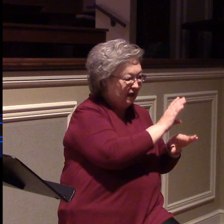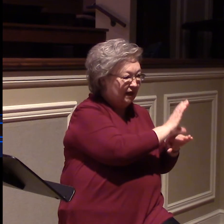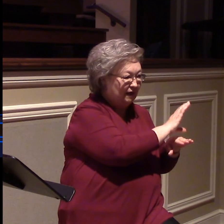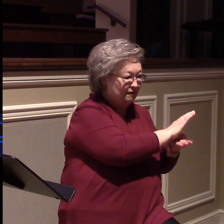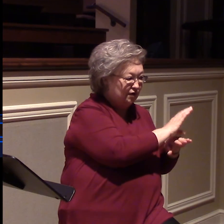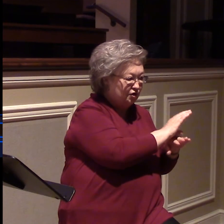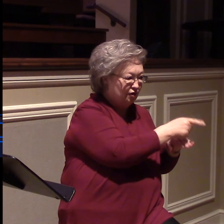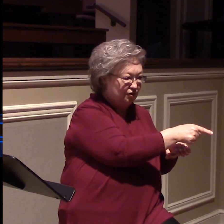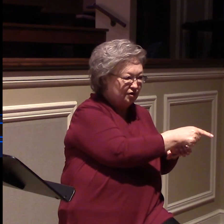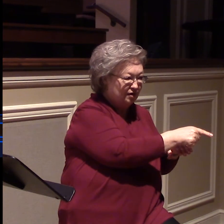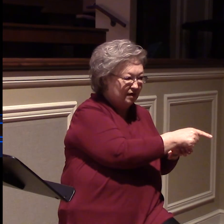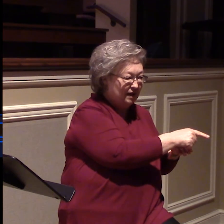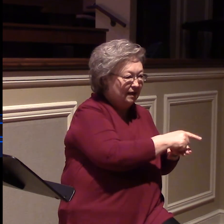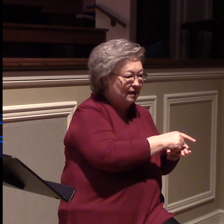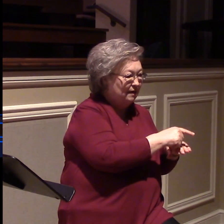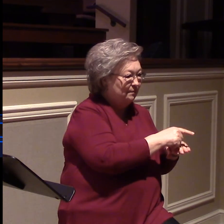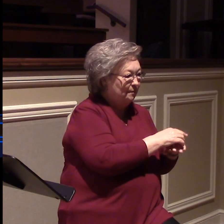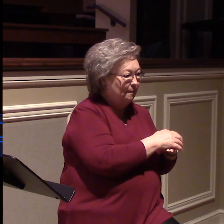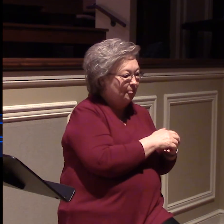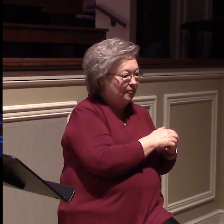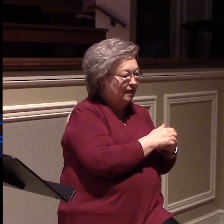89% predictor